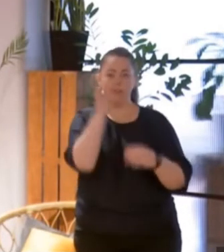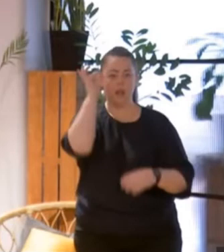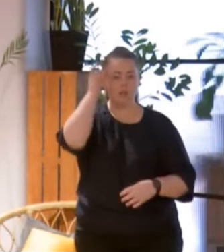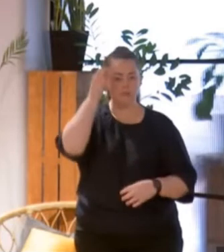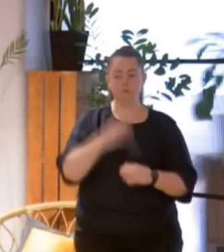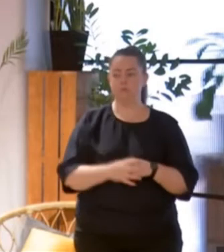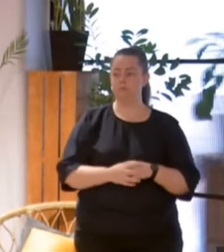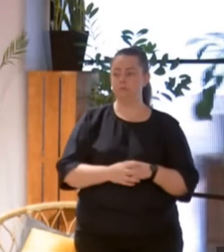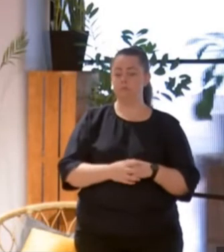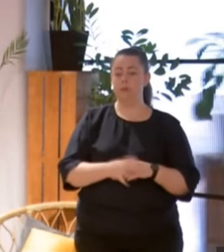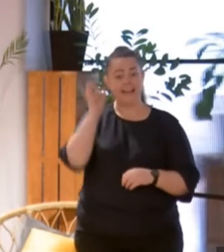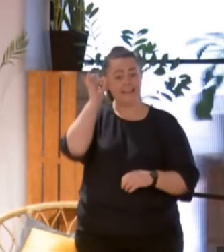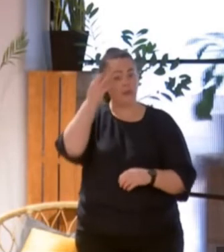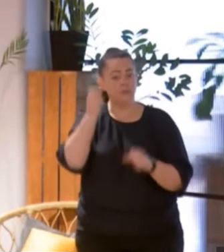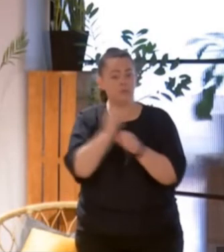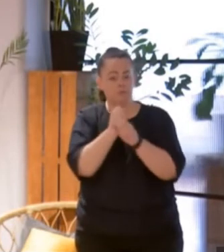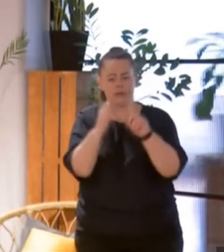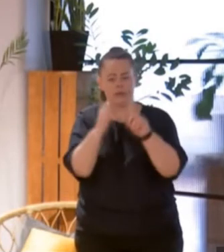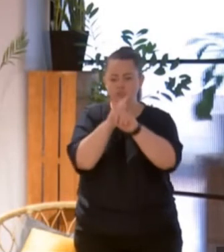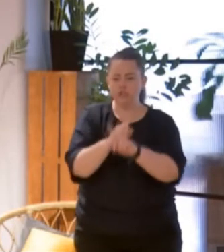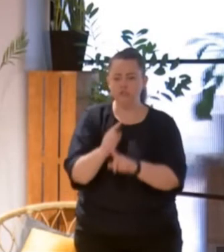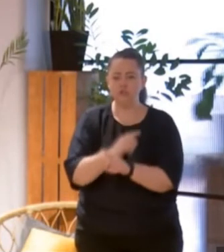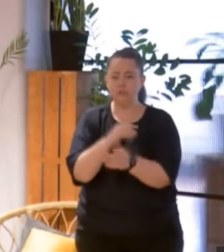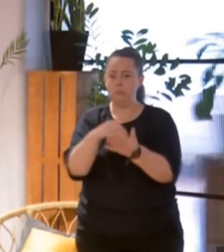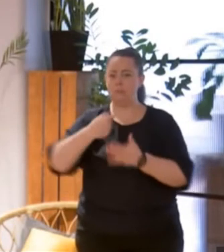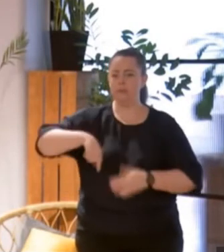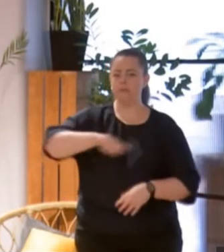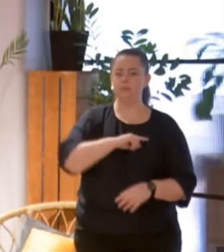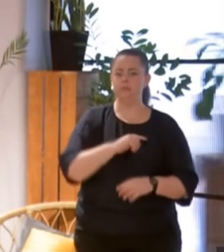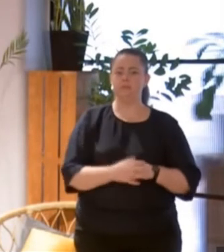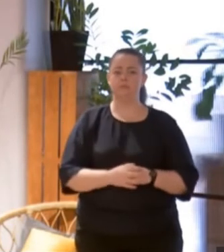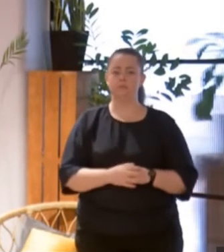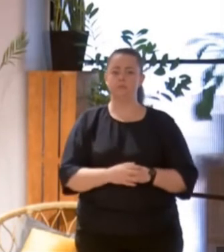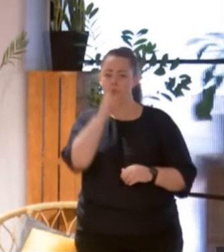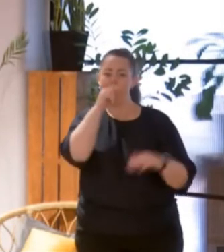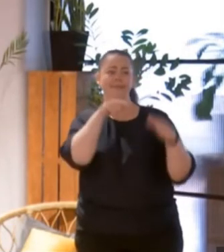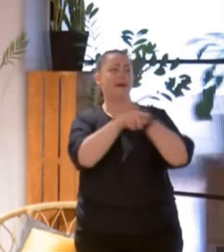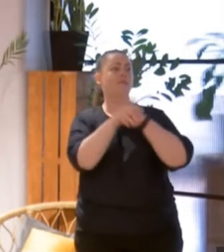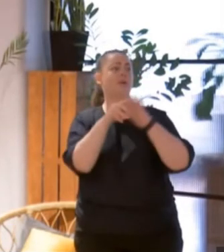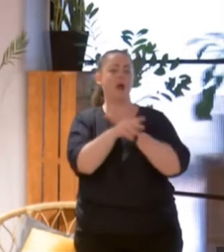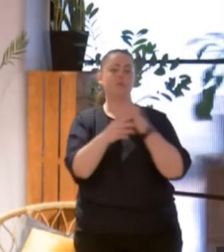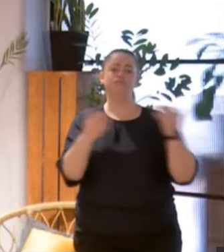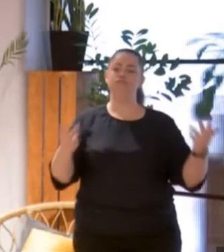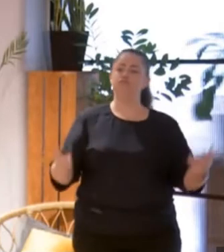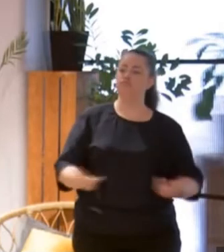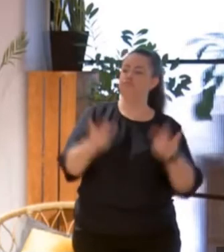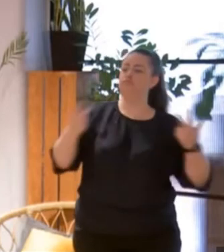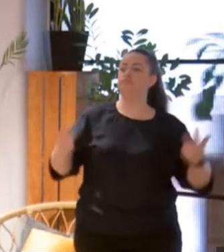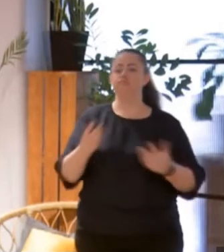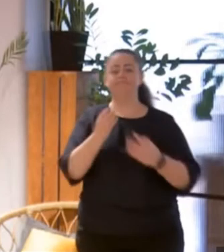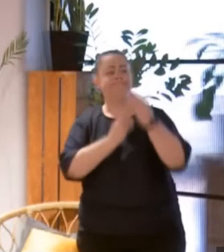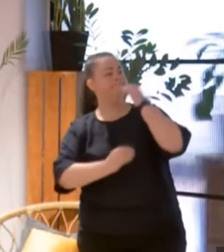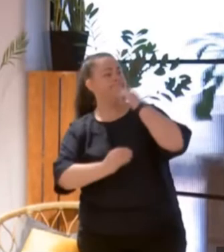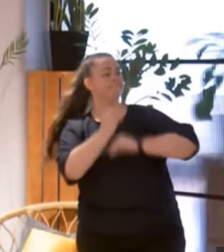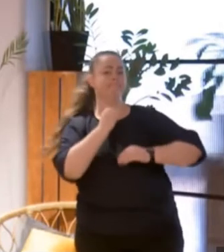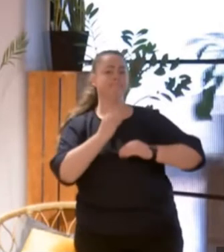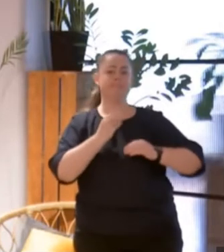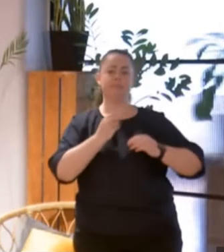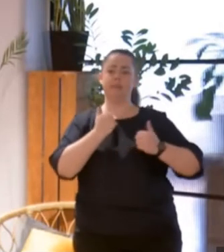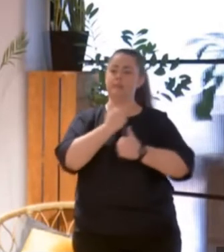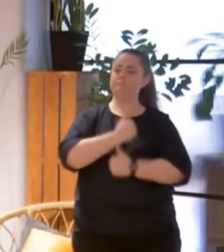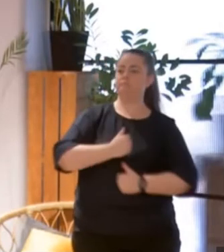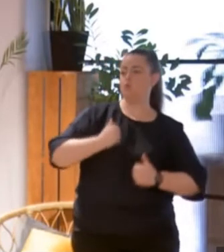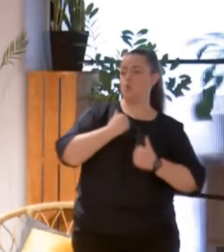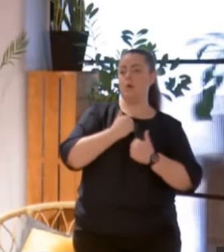council made to make the city easier to wine and dine and enjoy the best that our city and state has to offer. And to help with